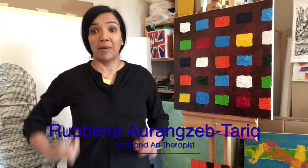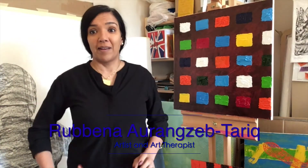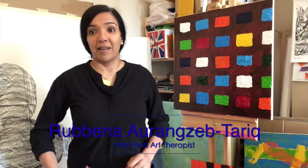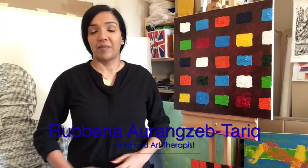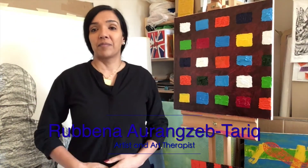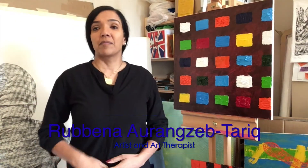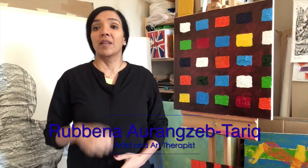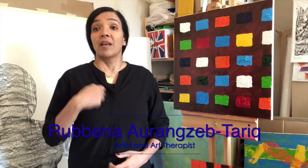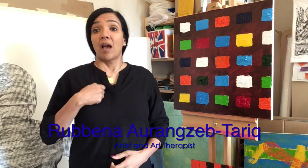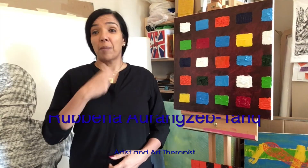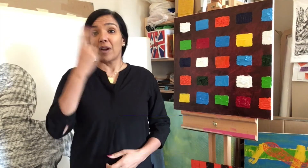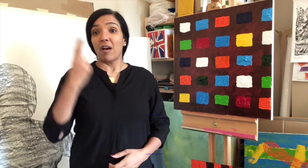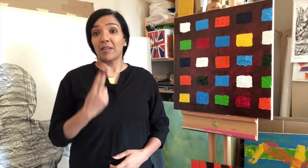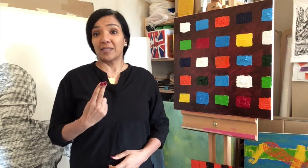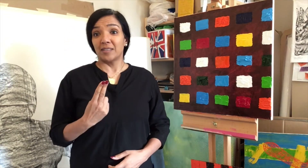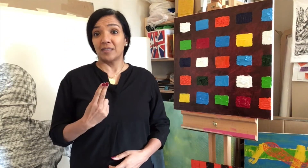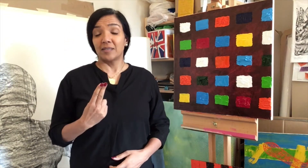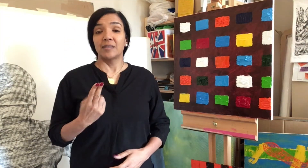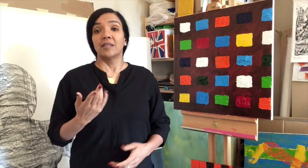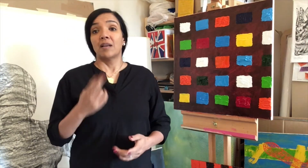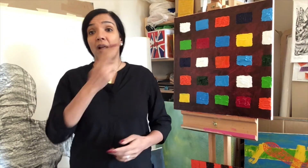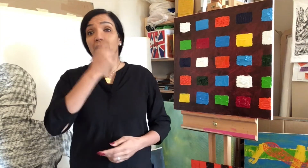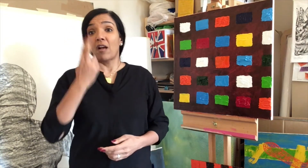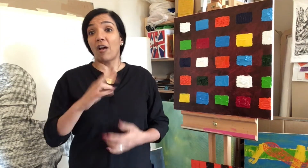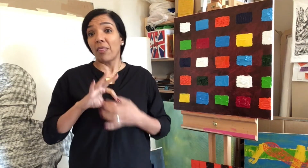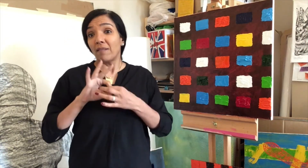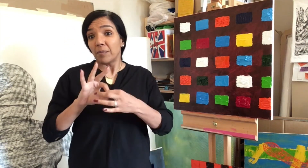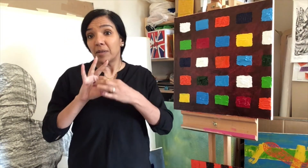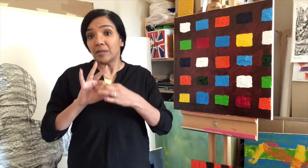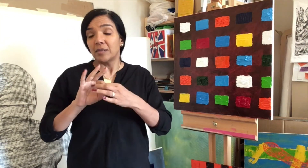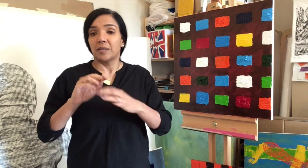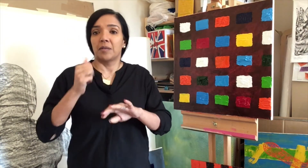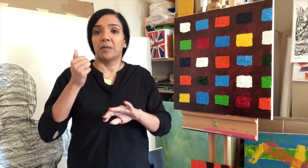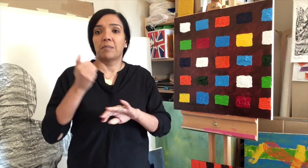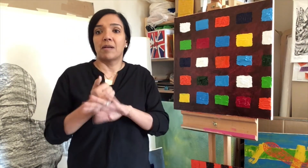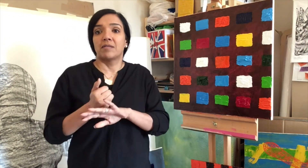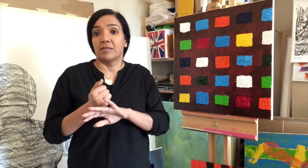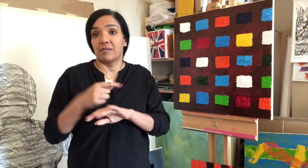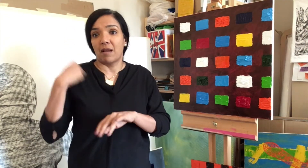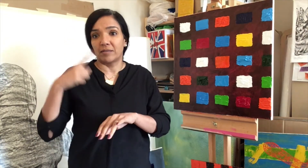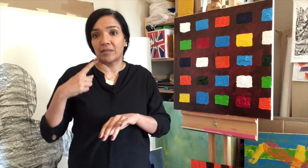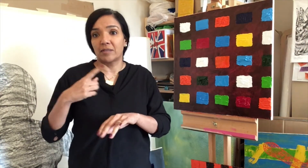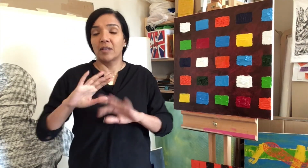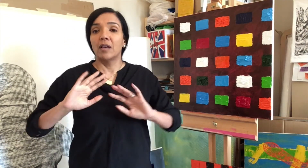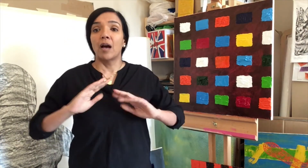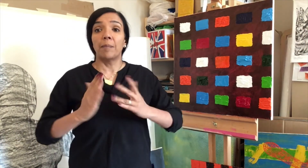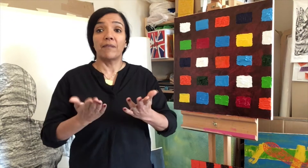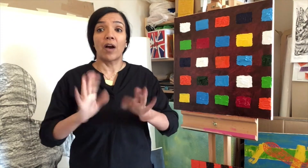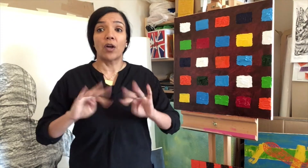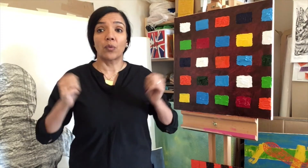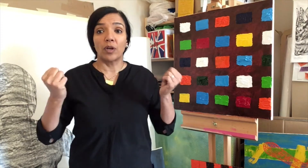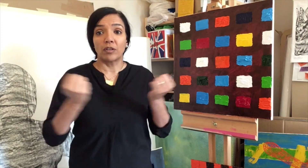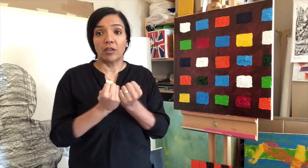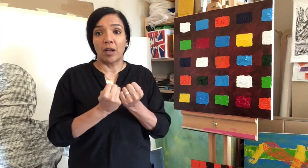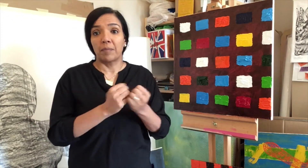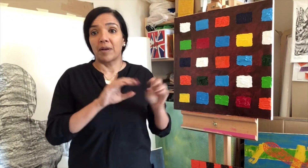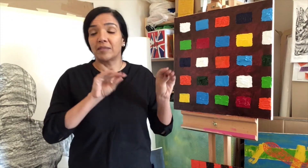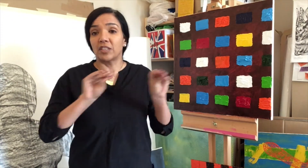Rubbena. I'm an artist and an art therapist based in London. I provide workshops and